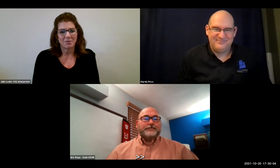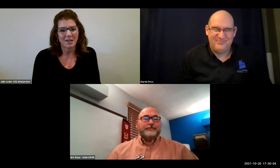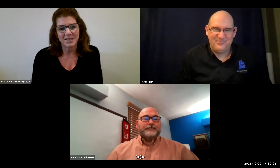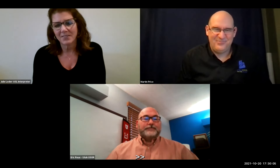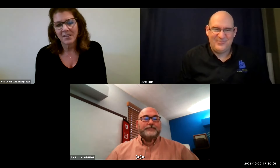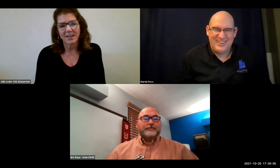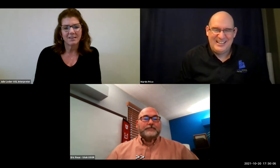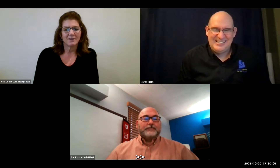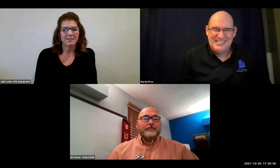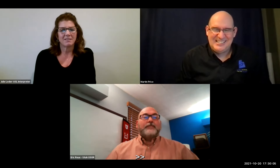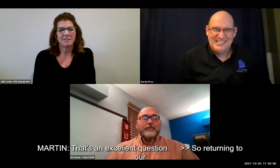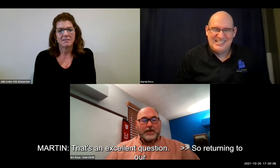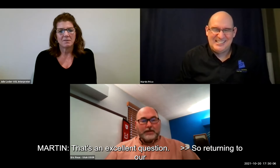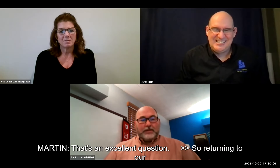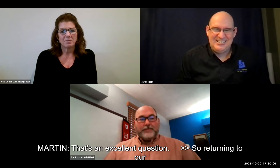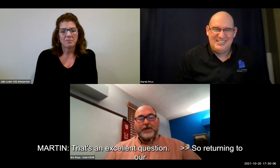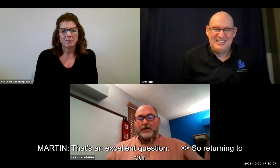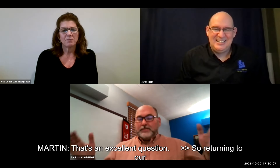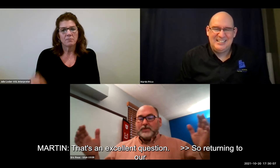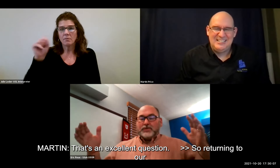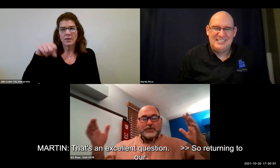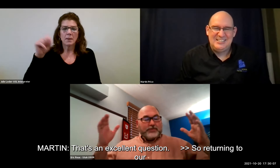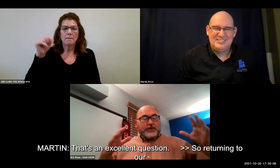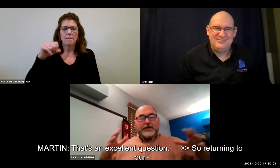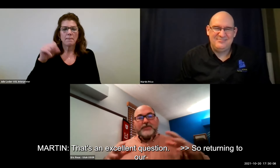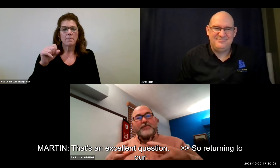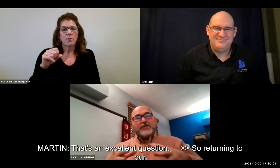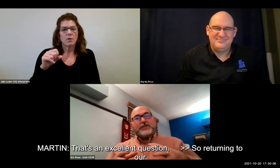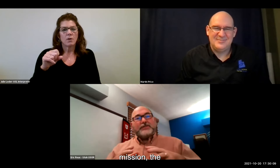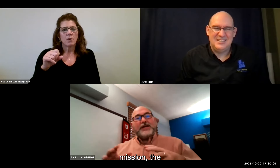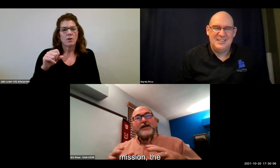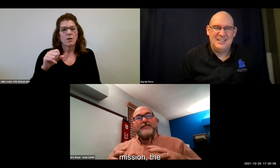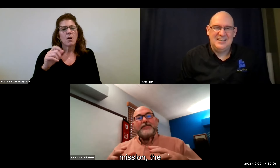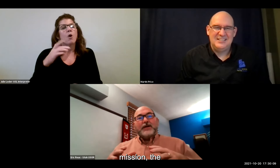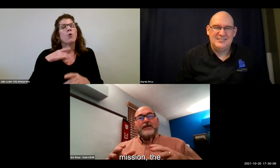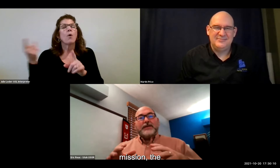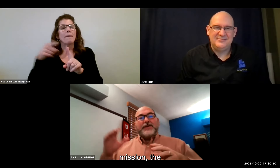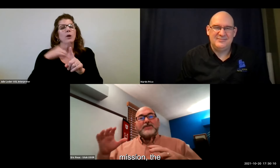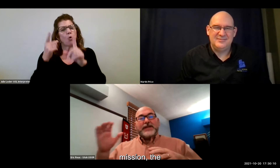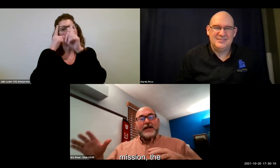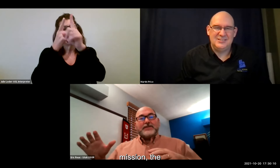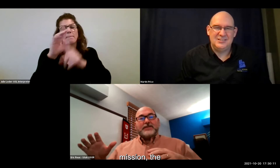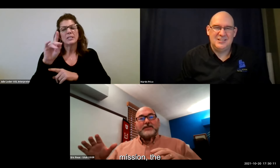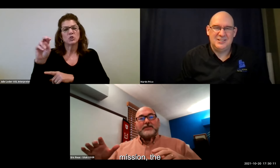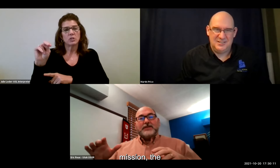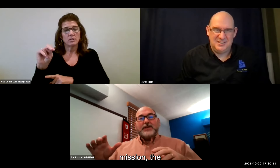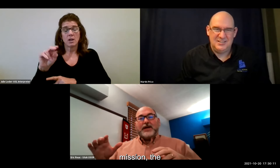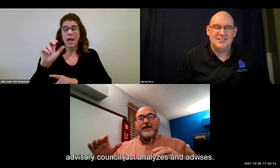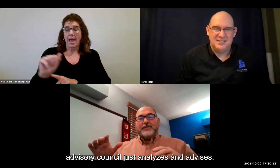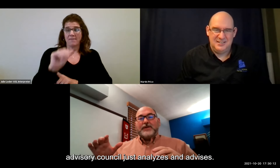Eric could perhaps answer that. Yeah, so sort of returning to our mission, the advisory